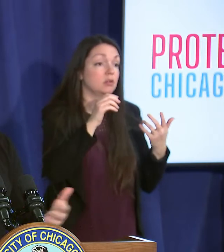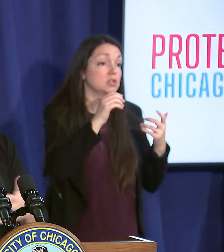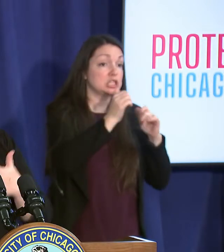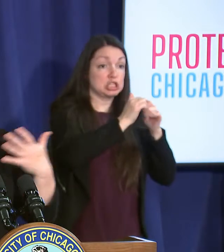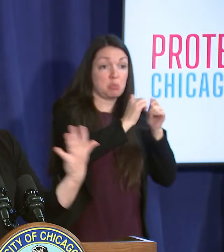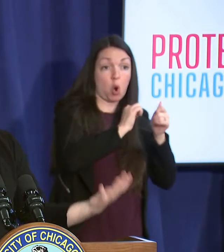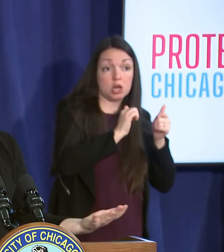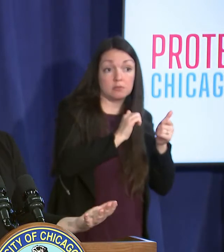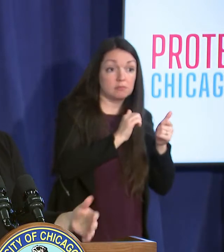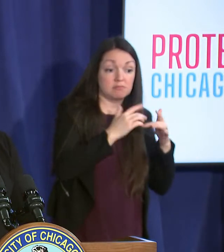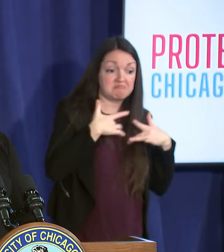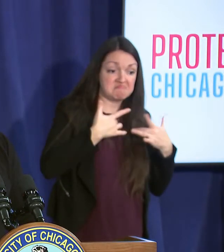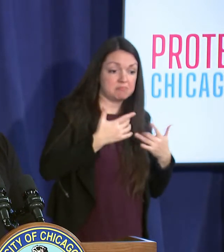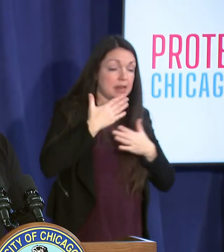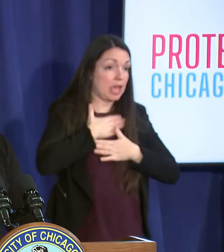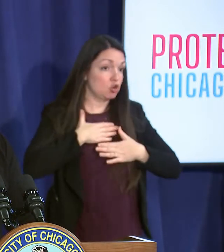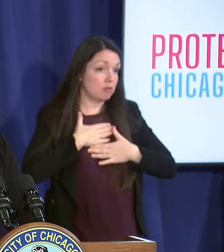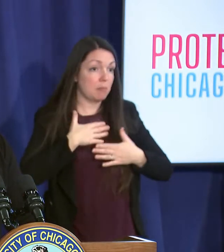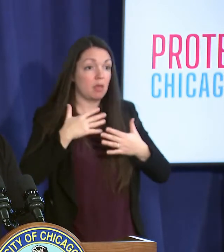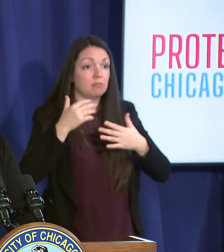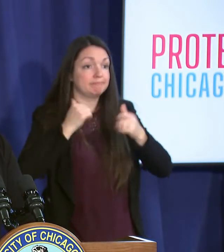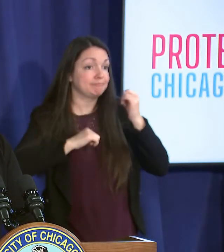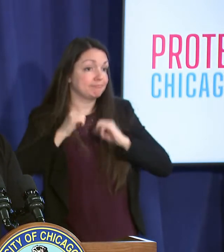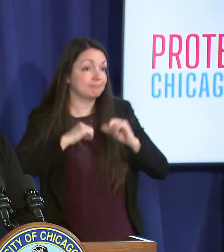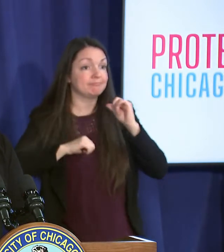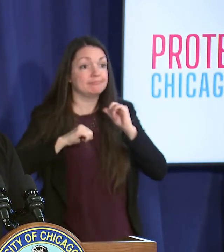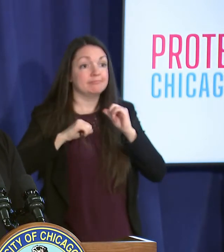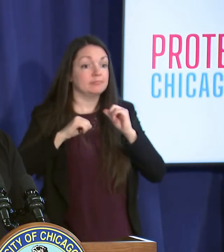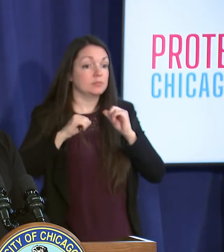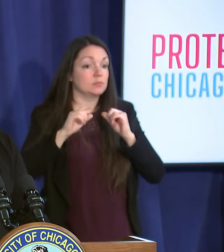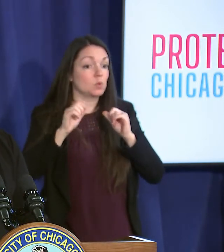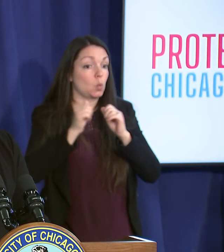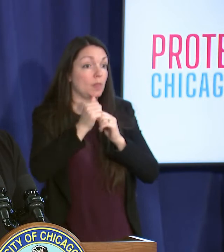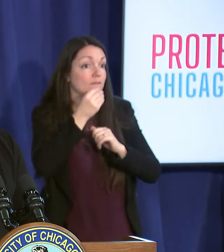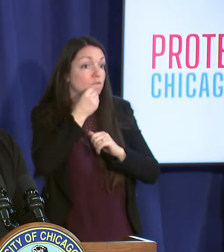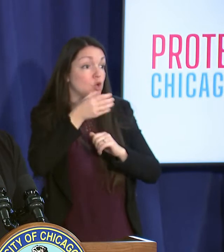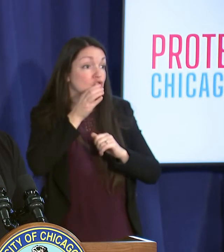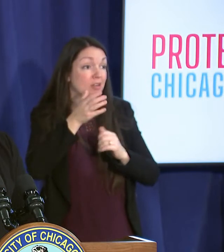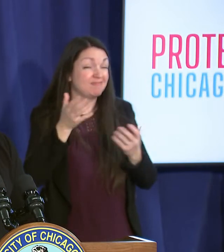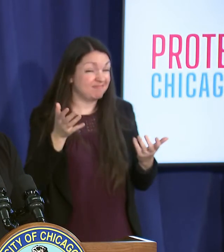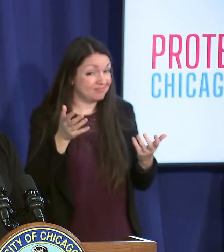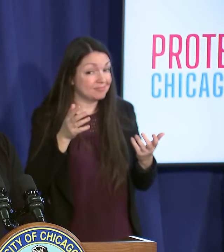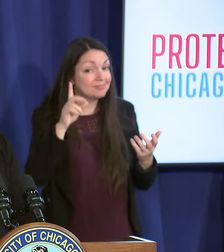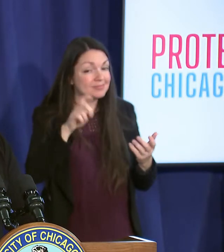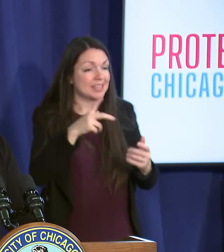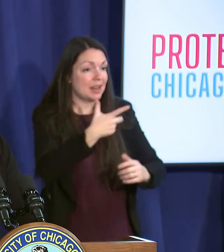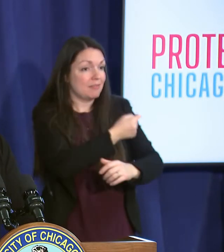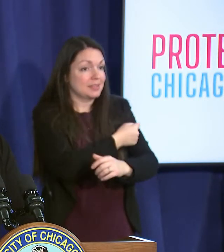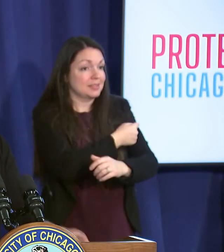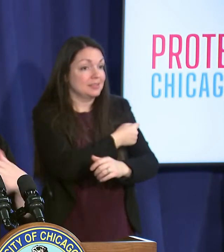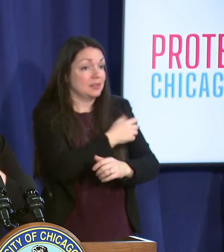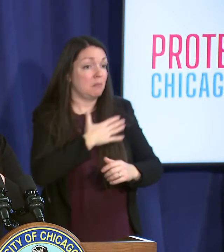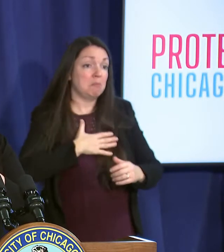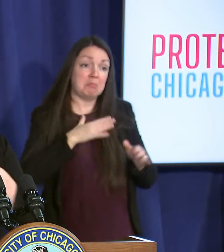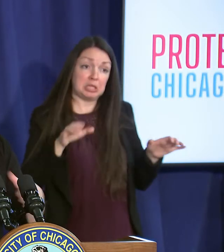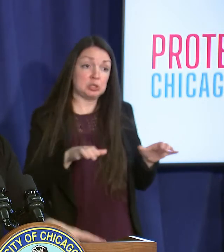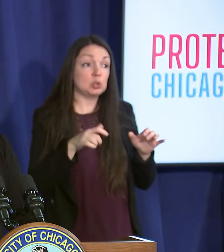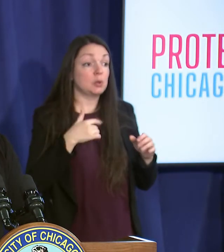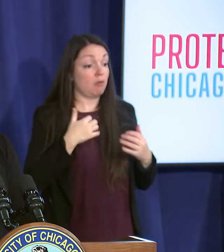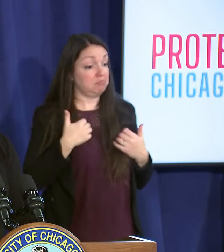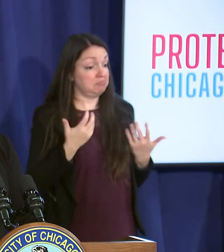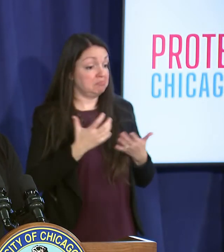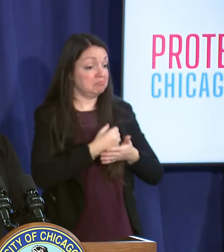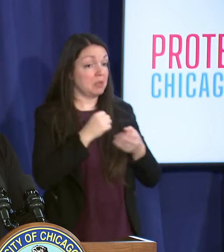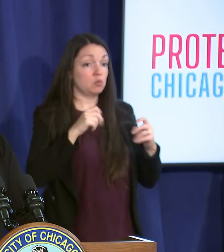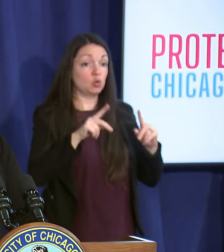sporting event, or an entertainment event where food or drink are being served, you need to get vaccinated. And please do that. I had the opportunity